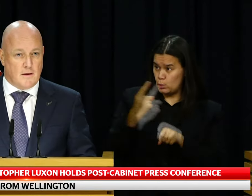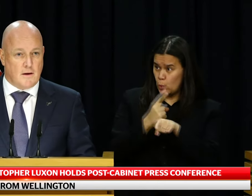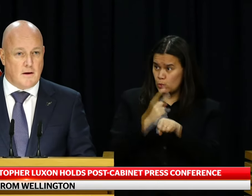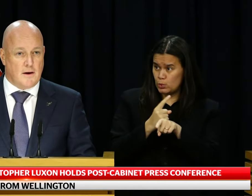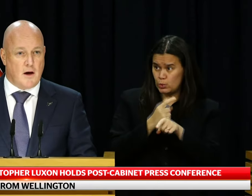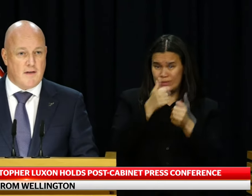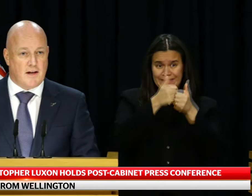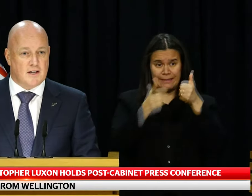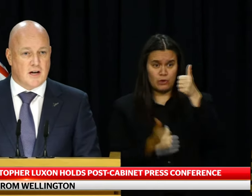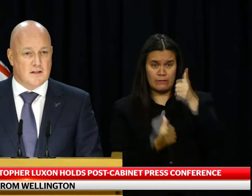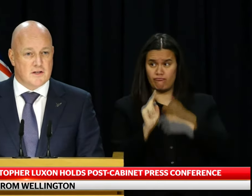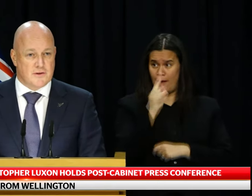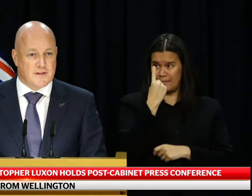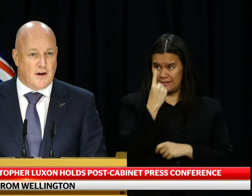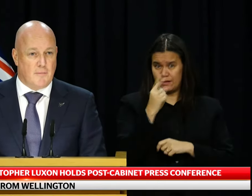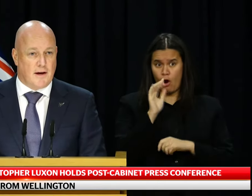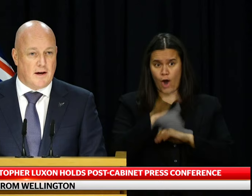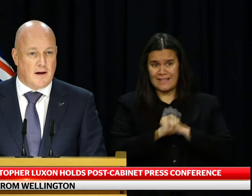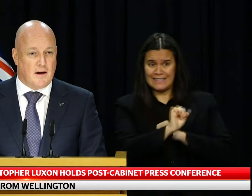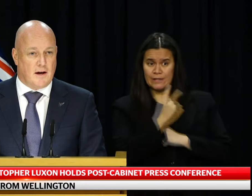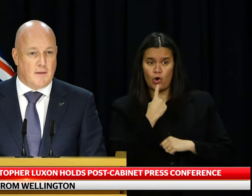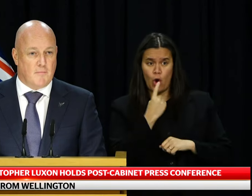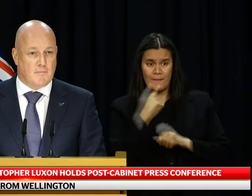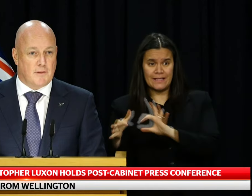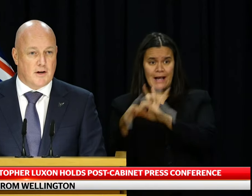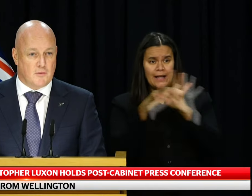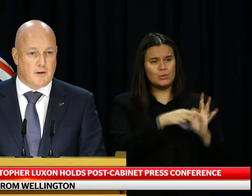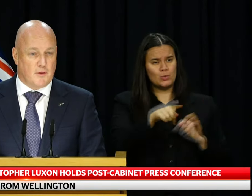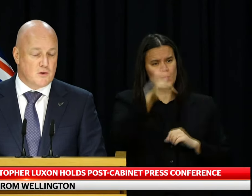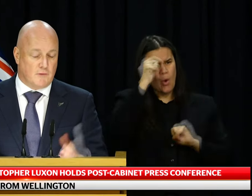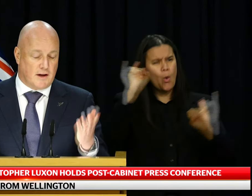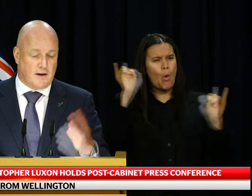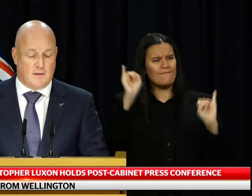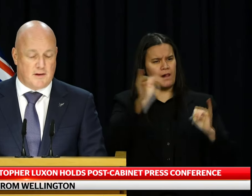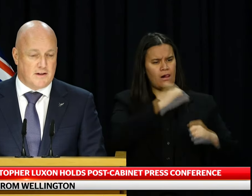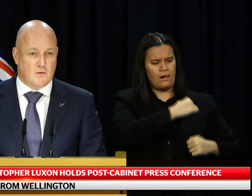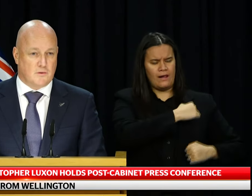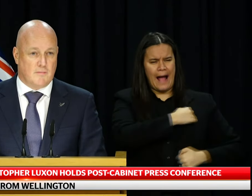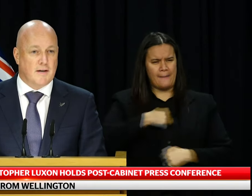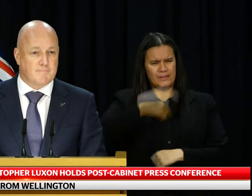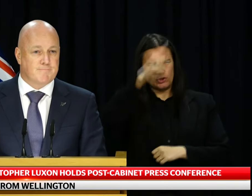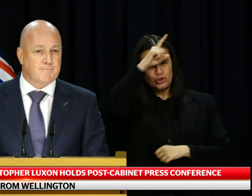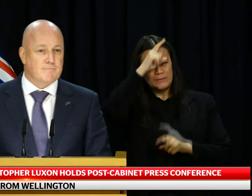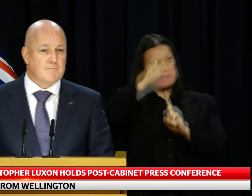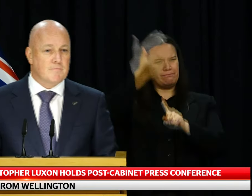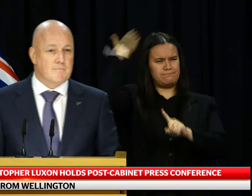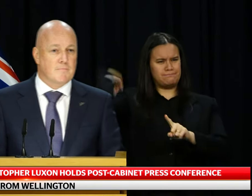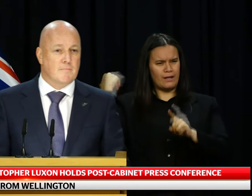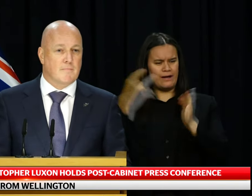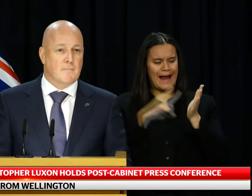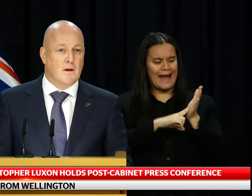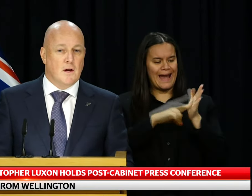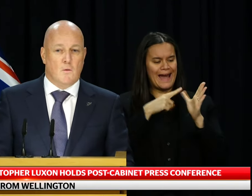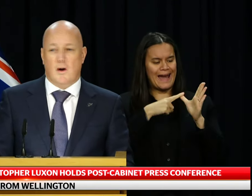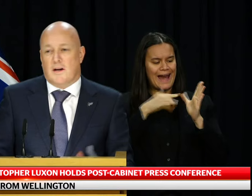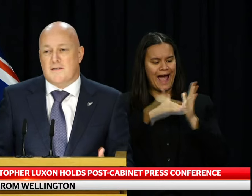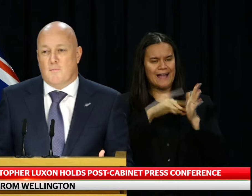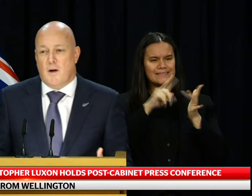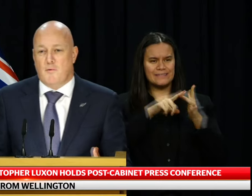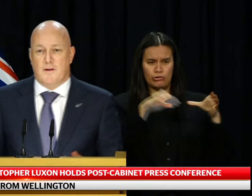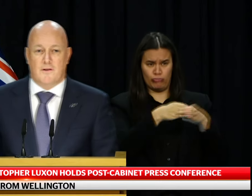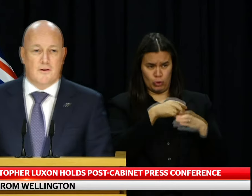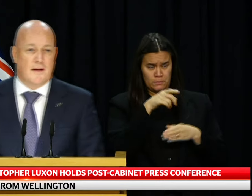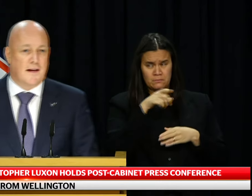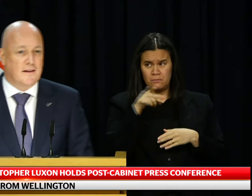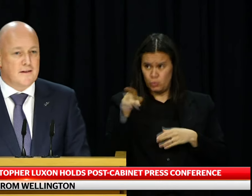about Nazi Germany? No, I haven't had a chance to do so, but I do. We talk regularly and I plan to talk to him about it. What do you plan to say to him? Well, look, just